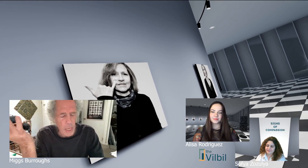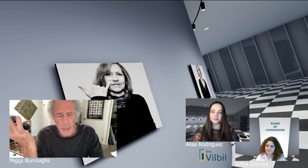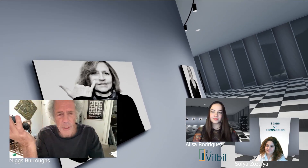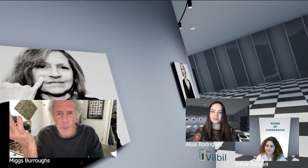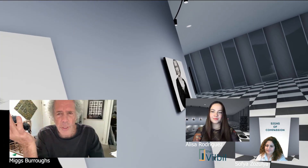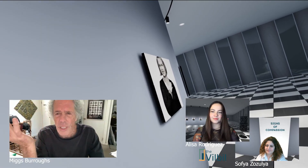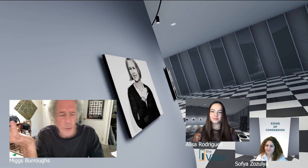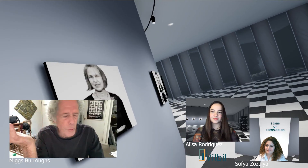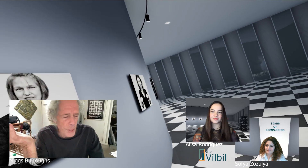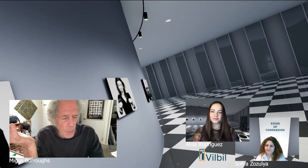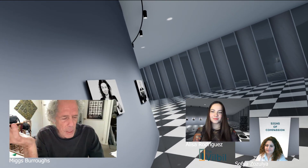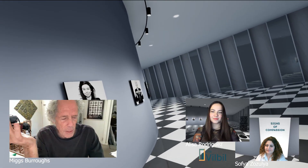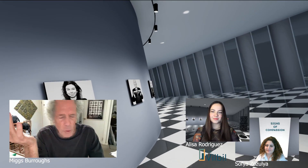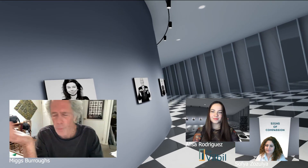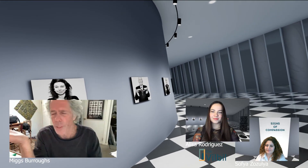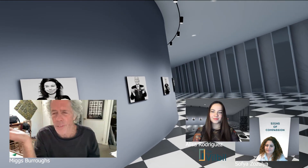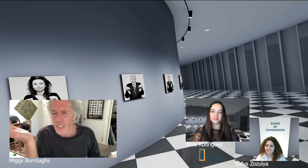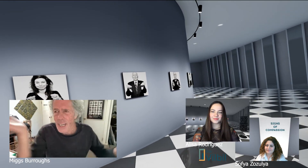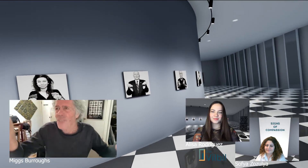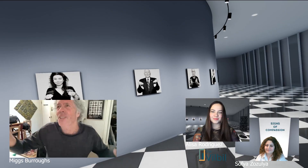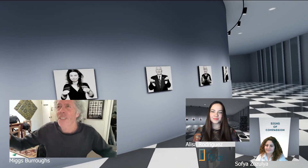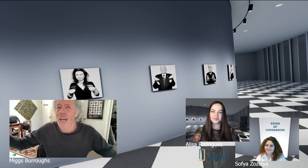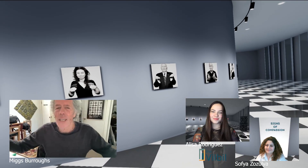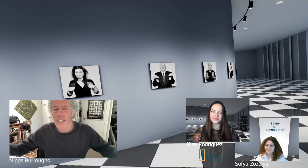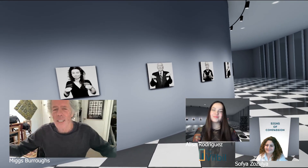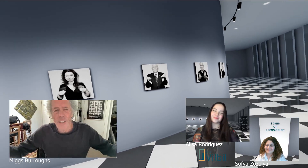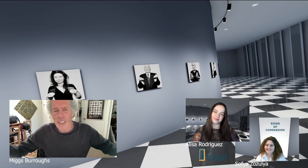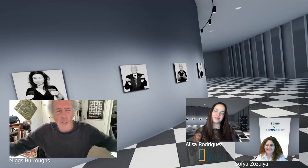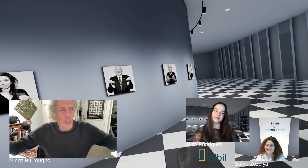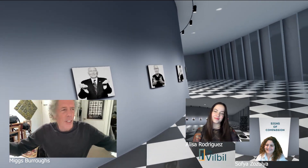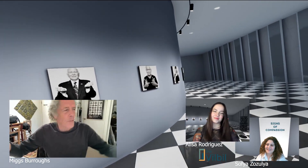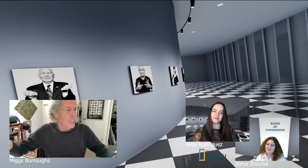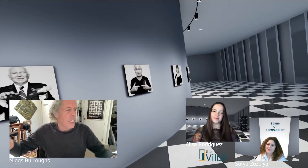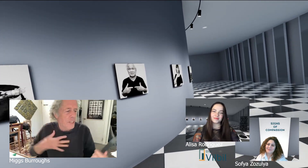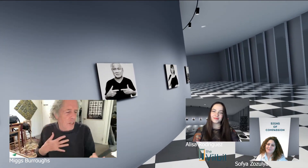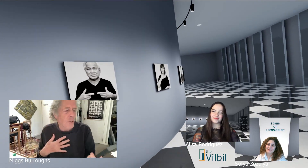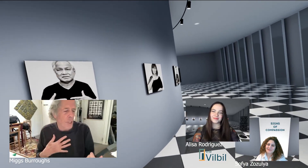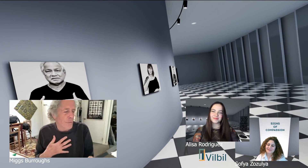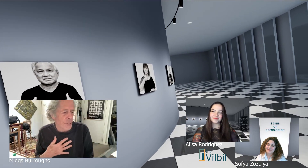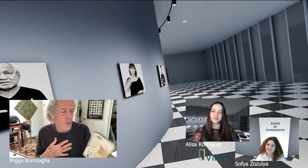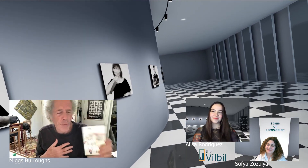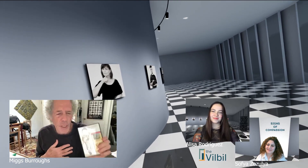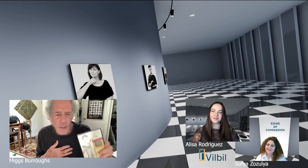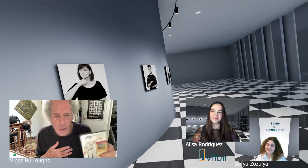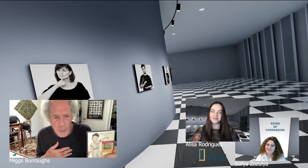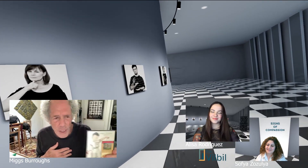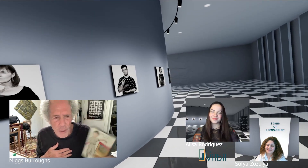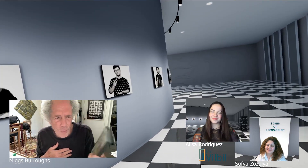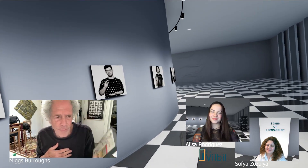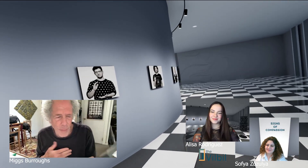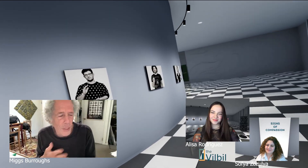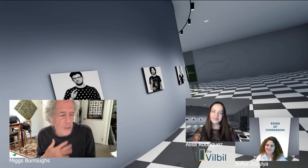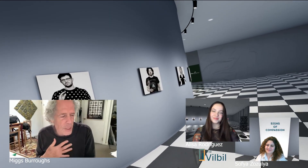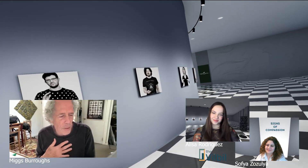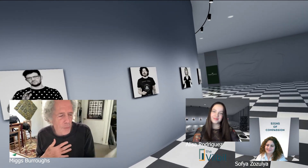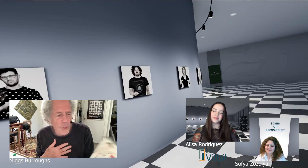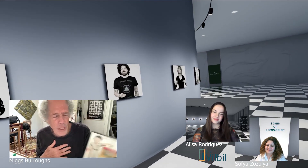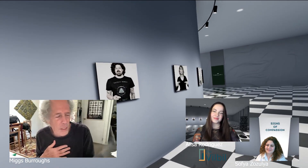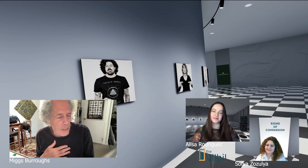I said, why hasn't anybody made, this would be fantastic. I mean, as an adult, I'm intrigued by this little kid's, my own, birthday card,